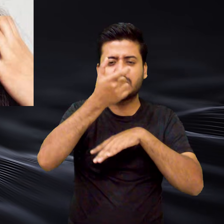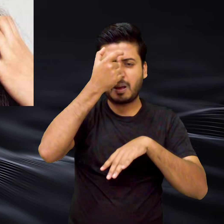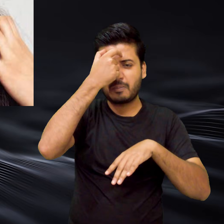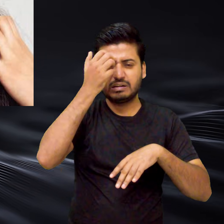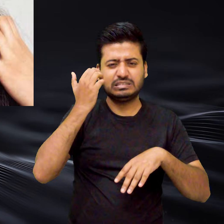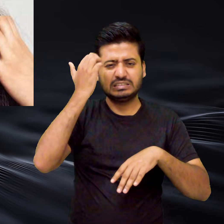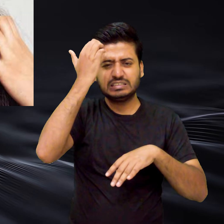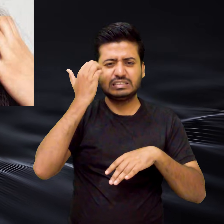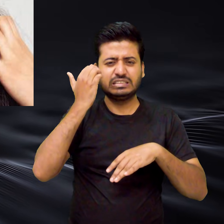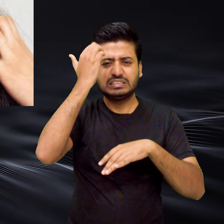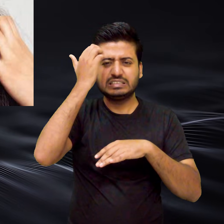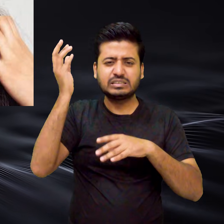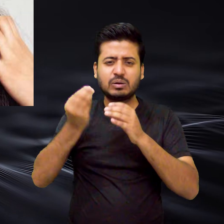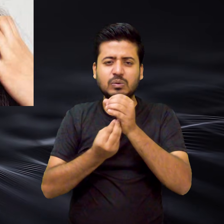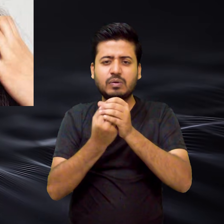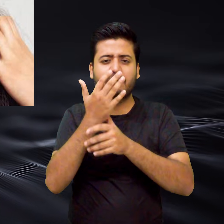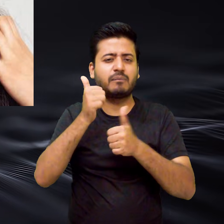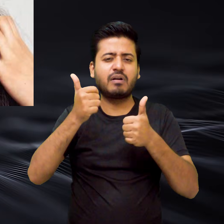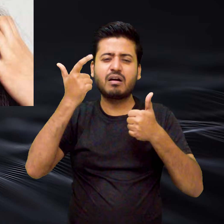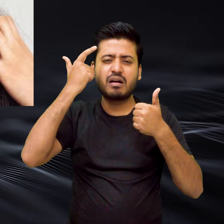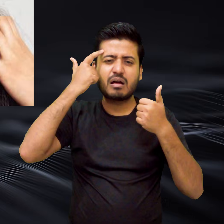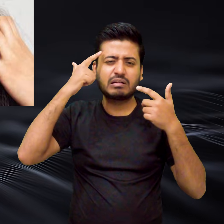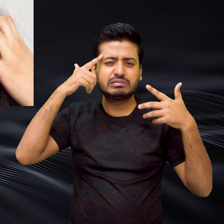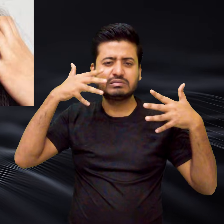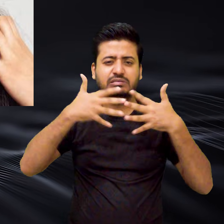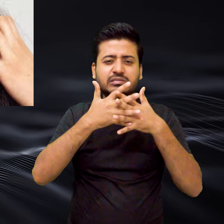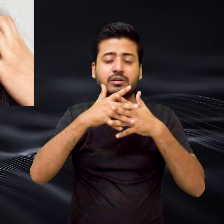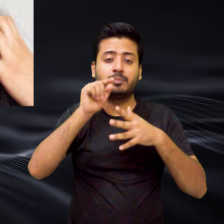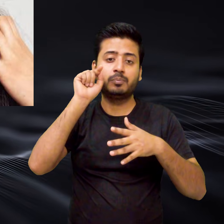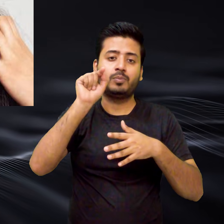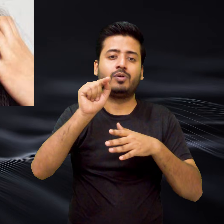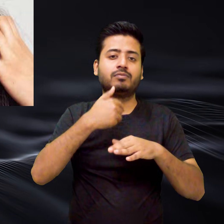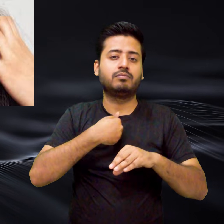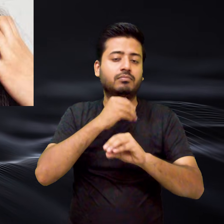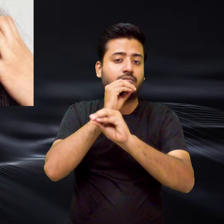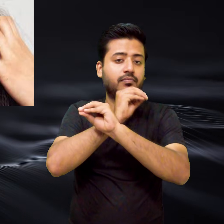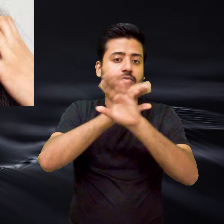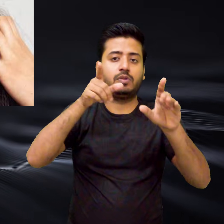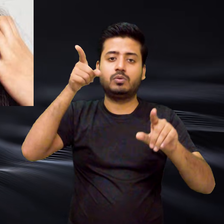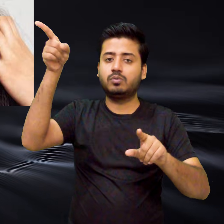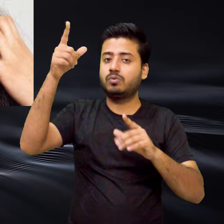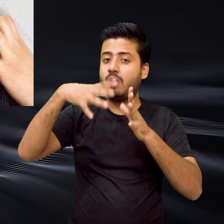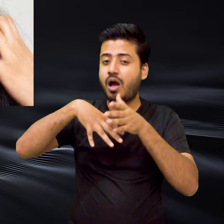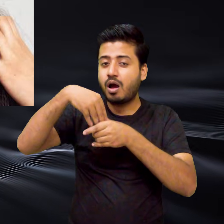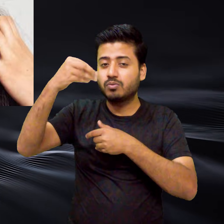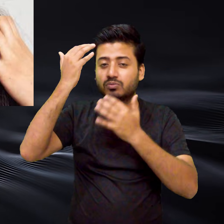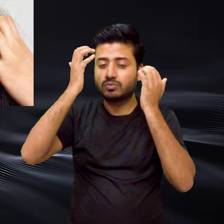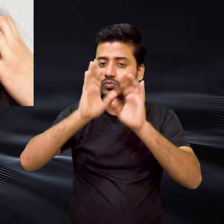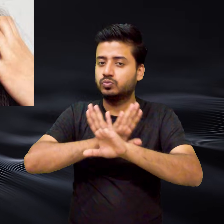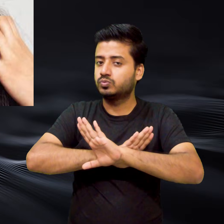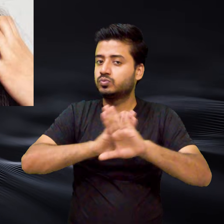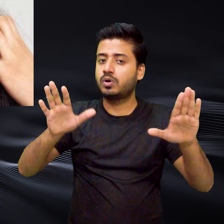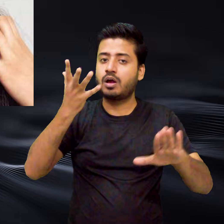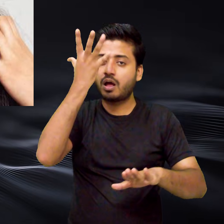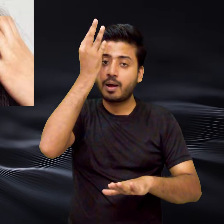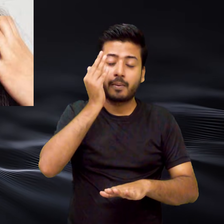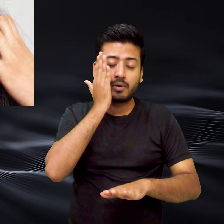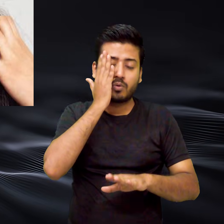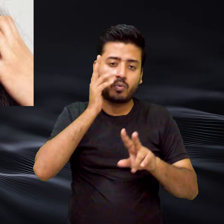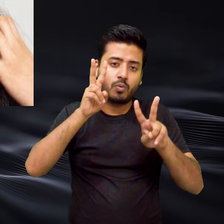flakes. Stimulates hair growth. A gentle scalp massage with almond oil can improve blood circulation to the hair follicles, which